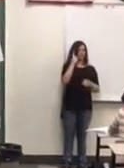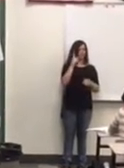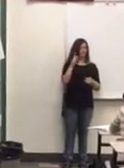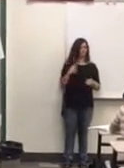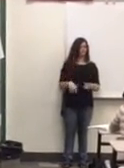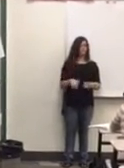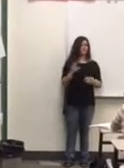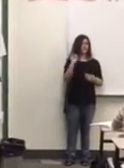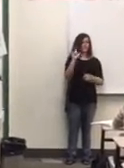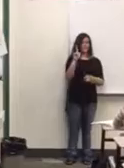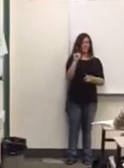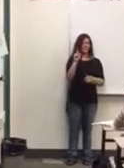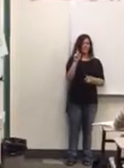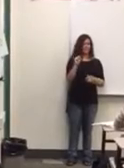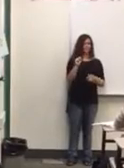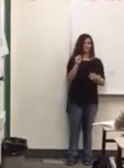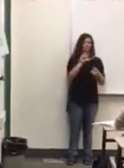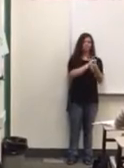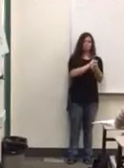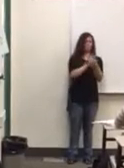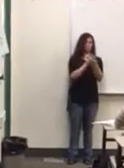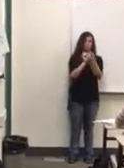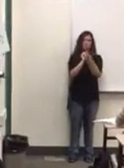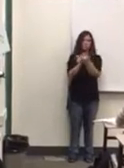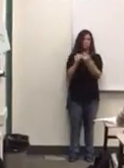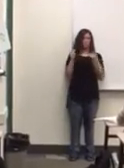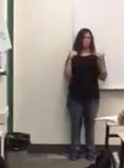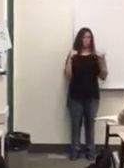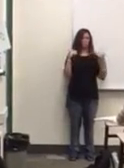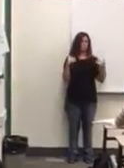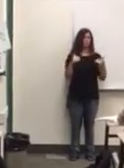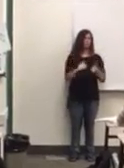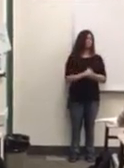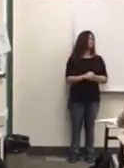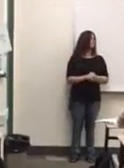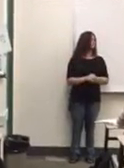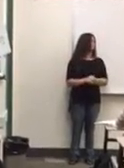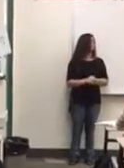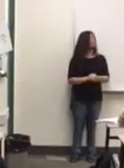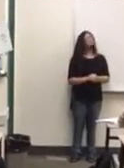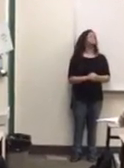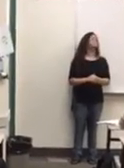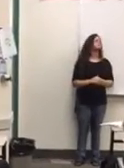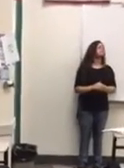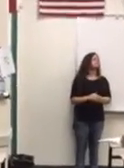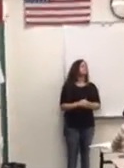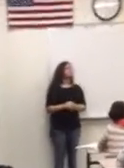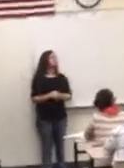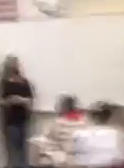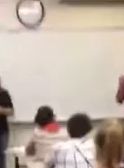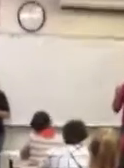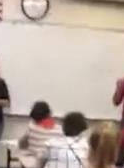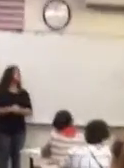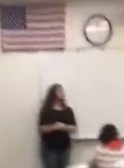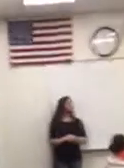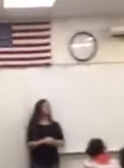have been amazed at some of the templates that I have found as far as their design really sucking,